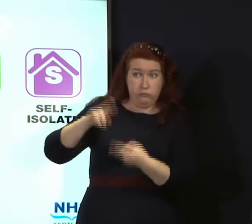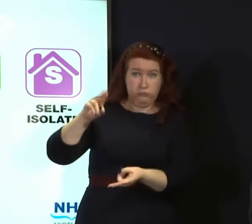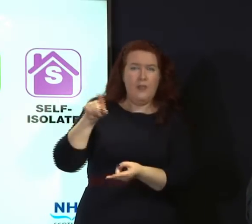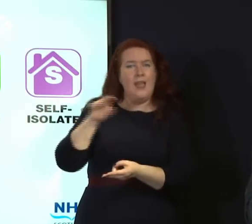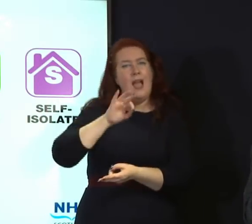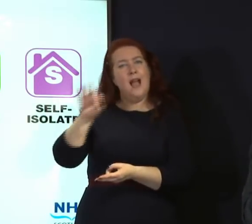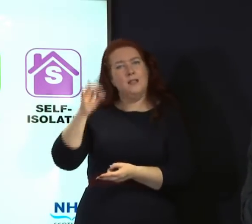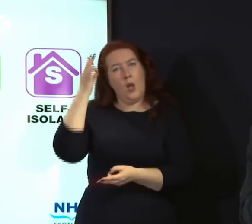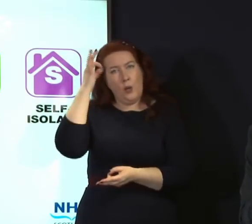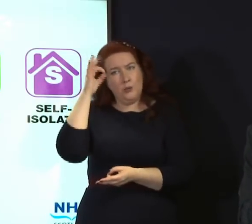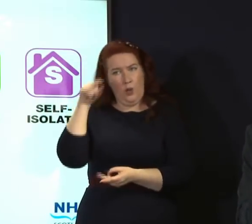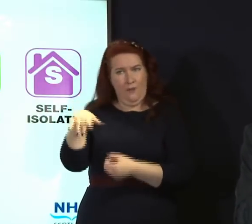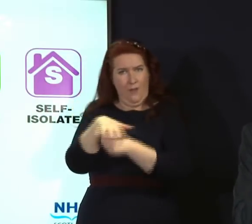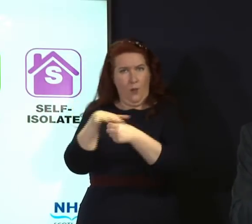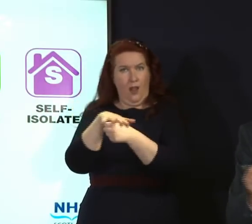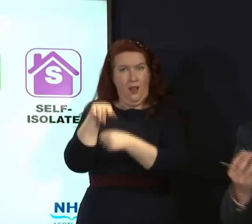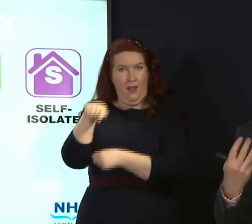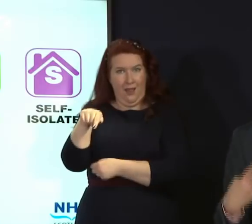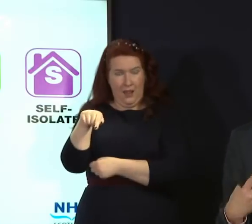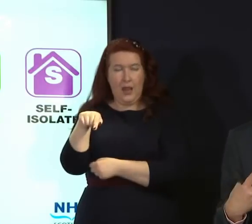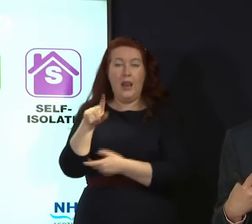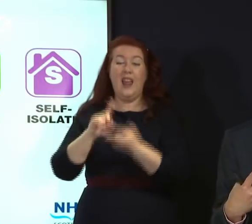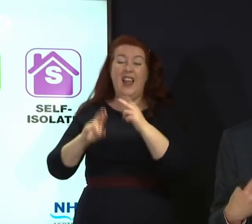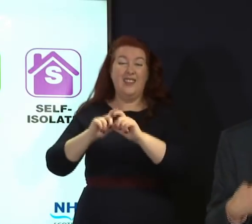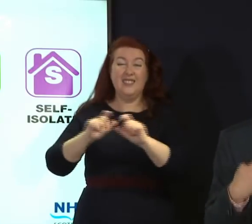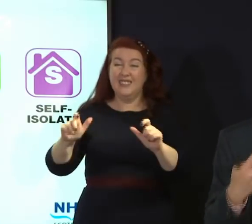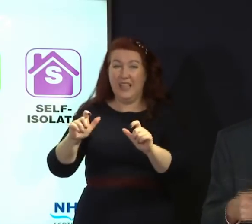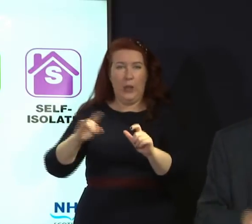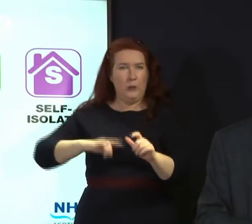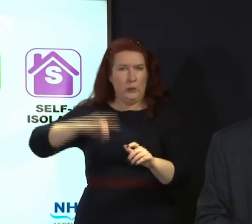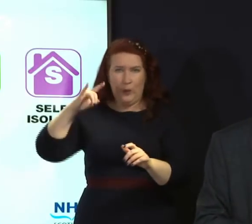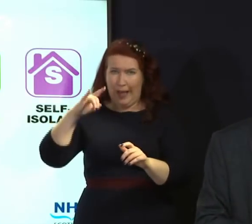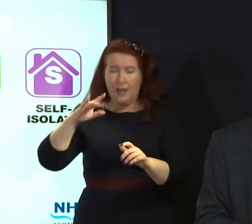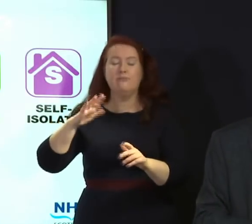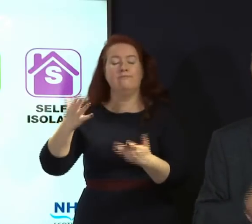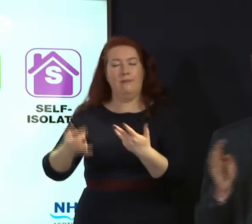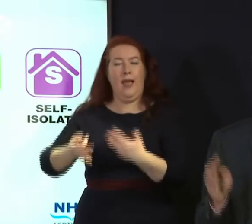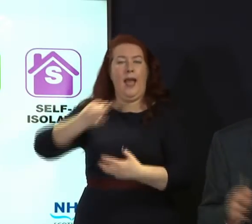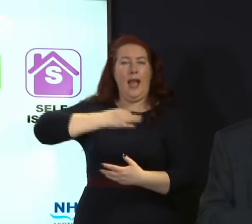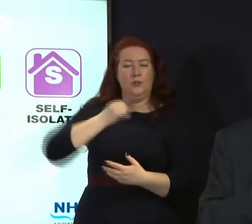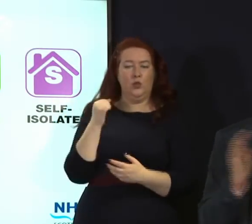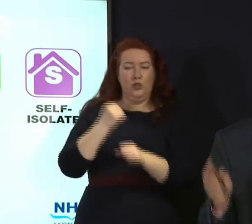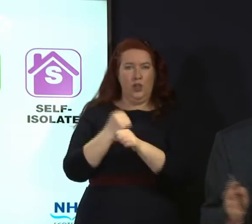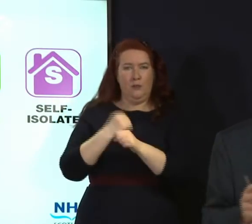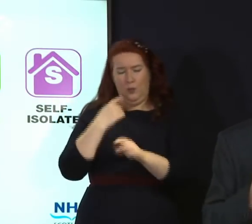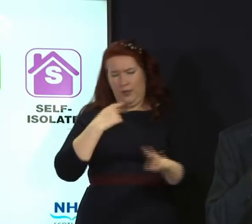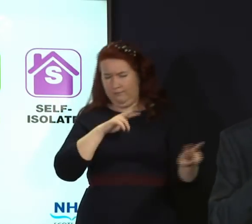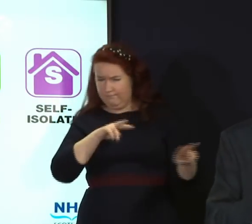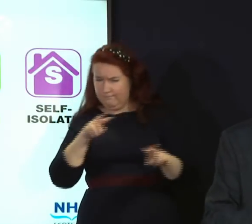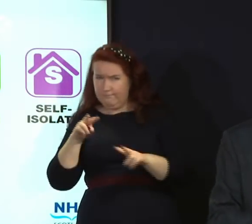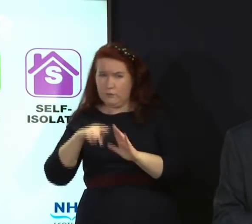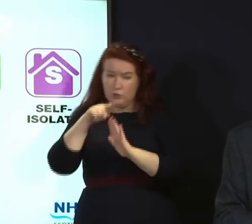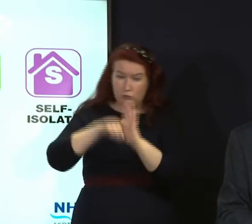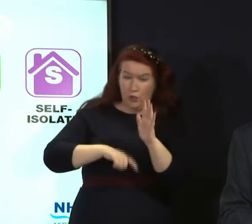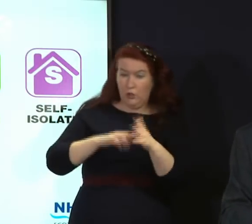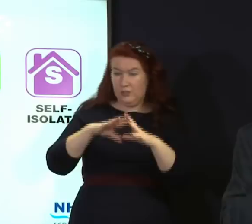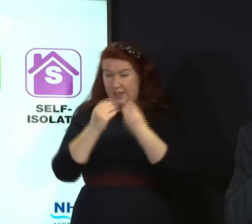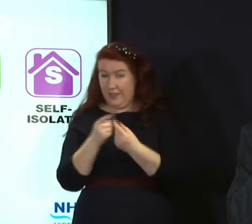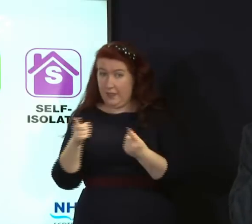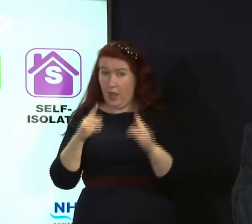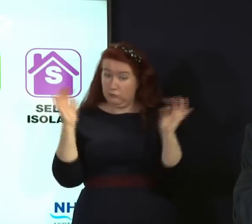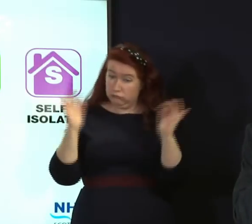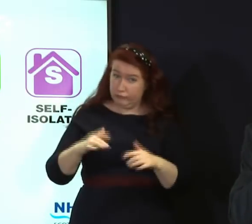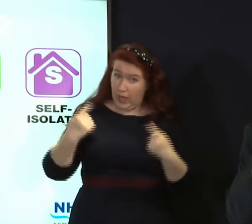hold the game. If it's still too high, it comes to the Scottish Government, and we would decide, with the mitigations and everything else in place, whether that crowd was